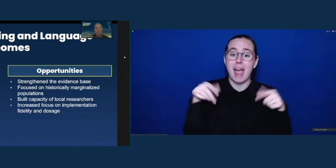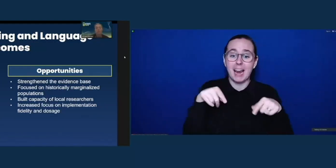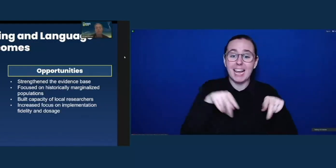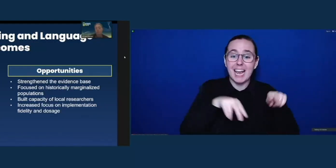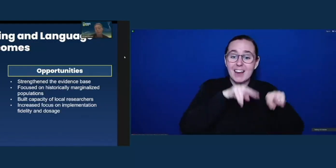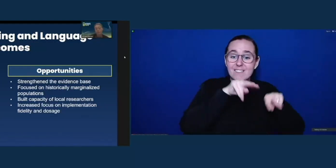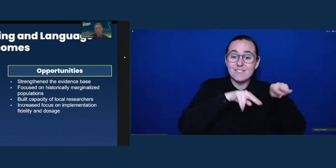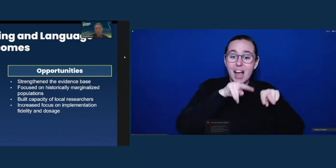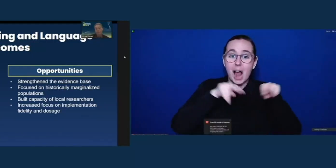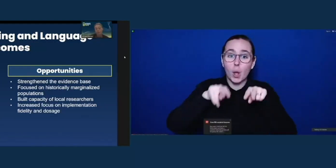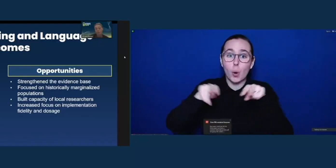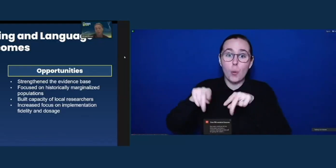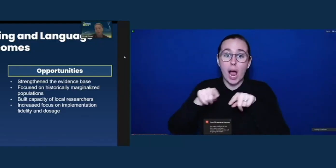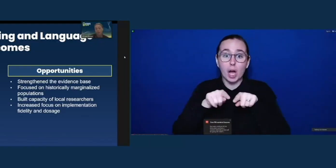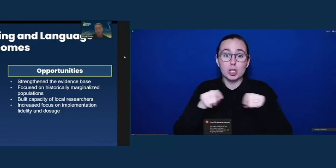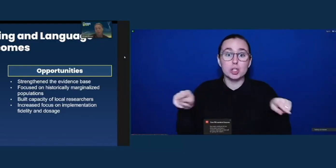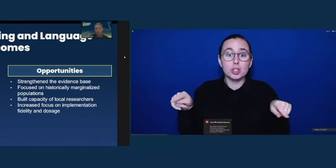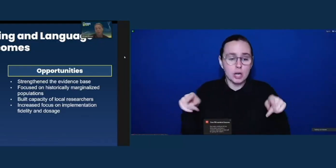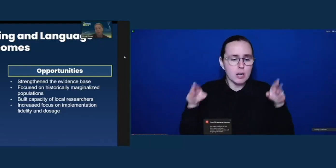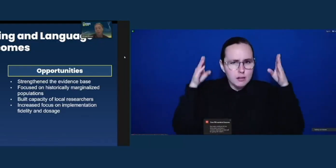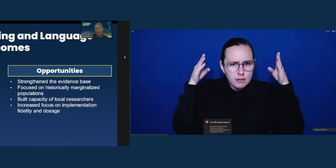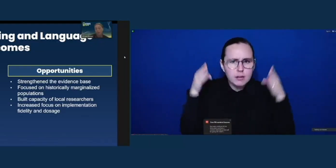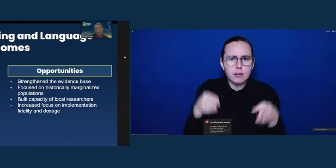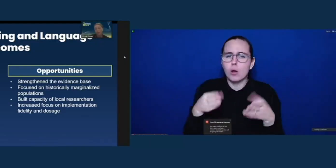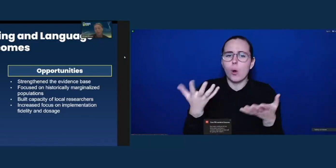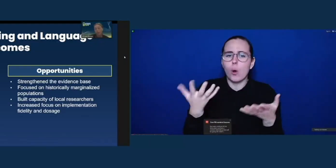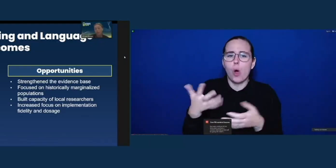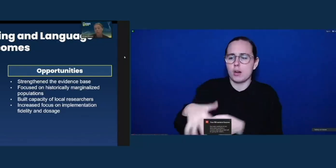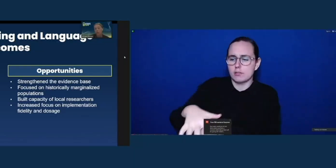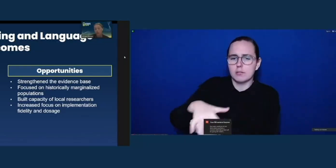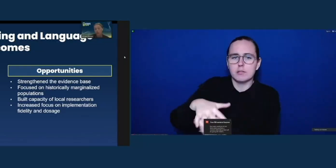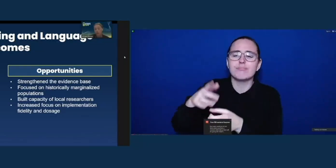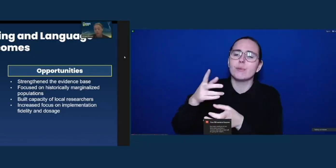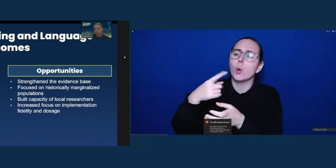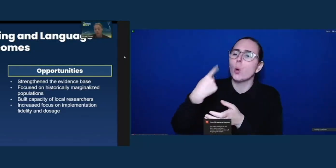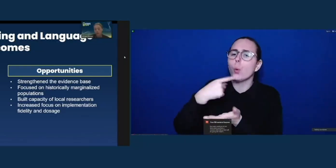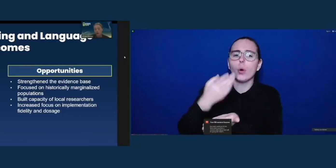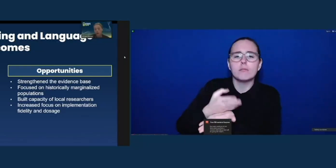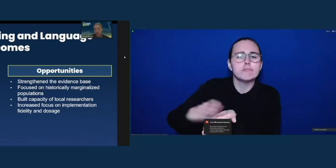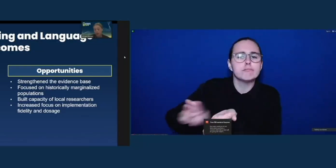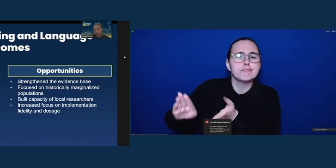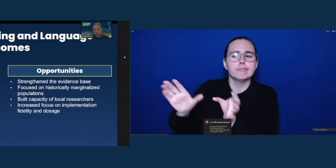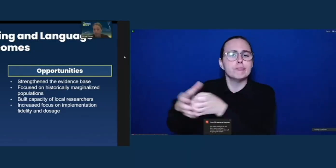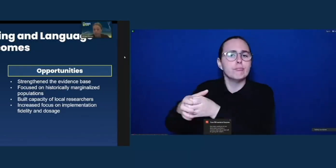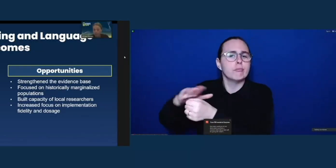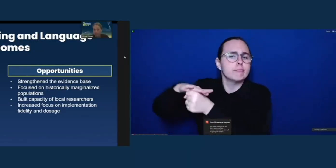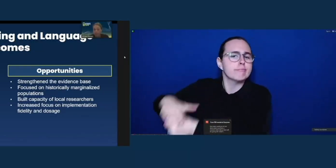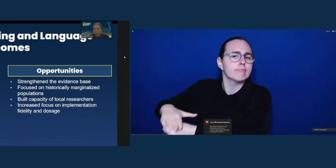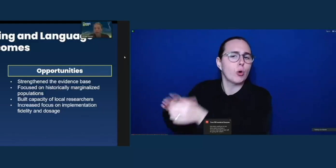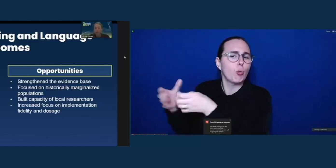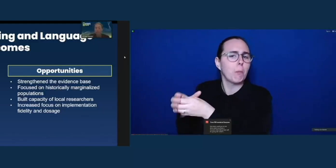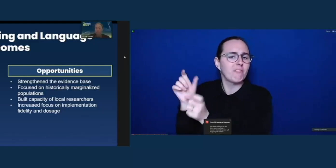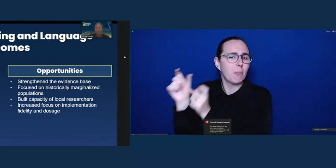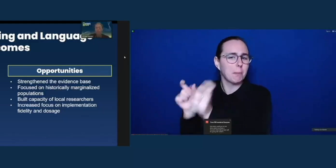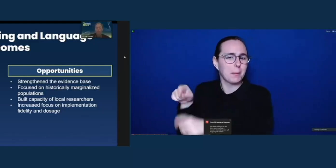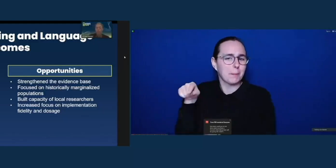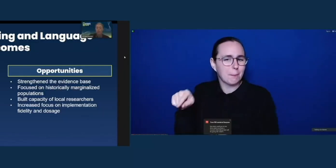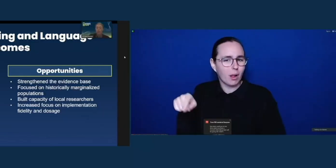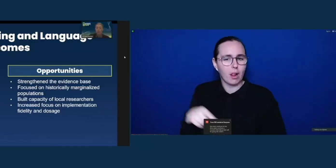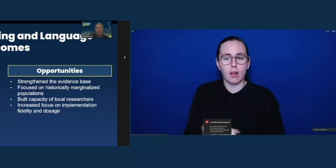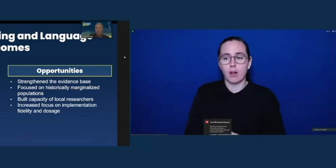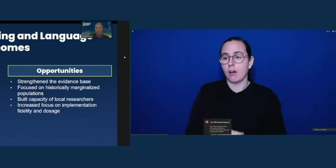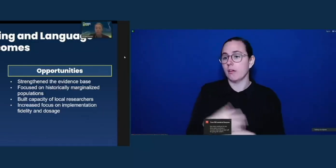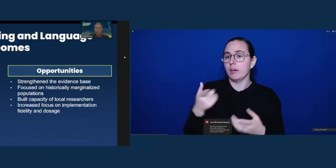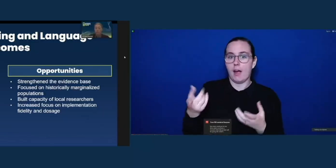So for specifically those projects that were working with learners who had disabilities.